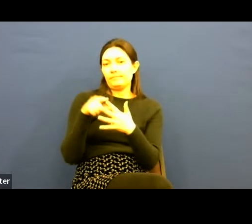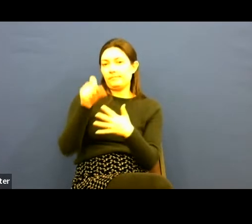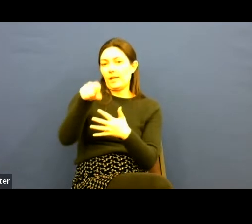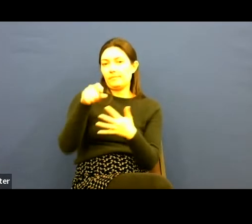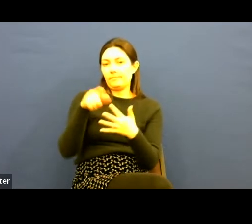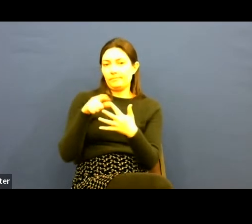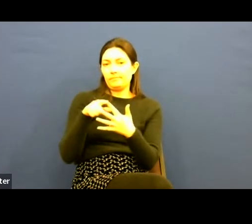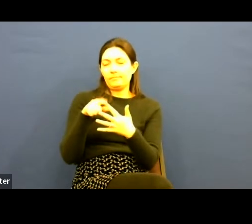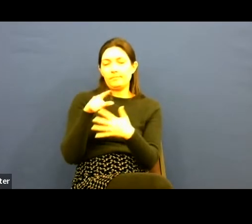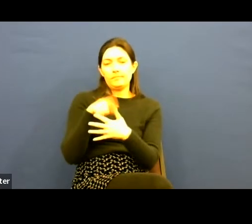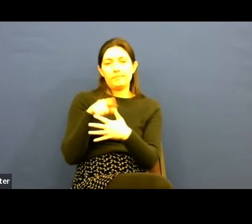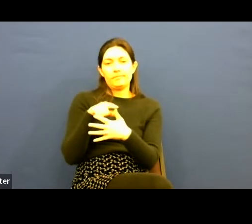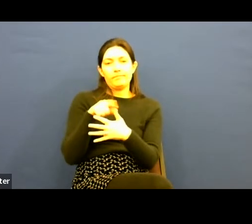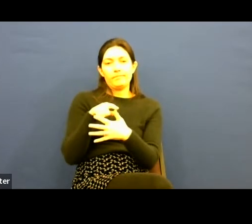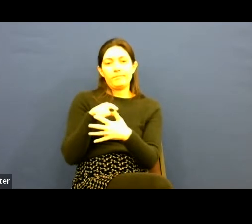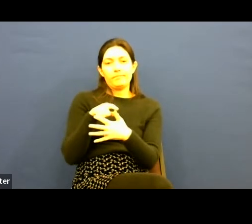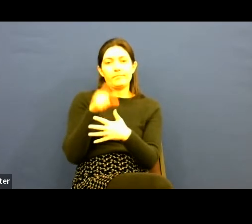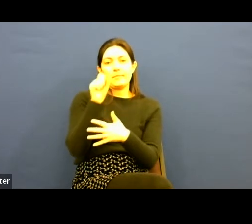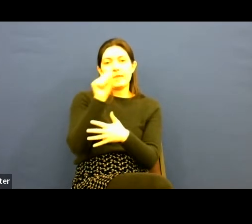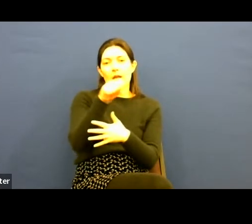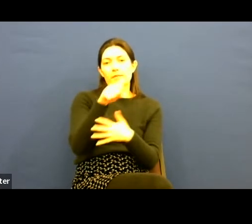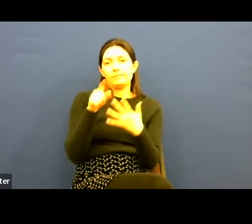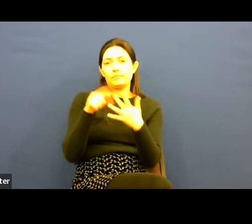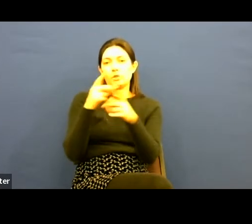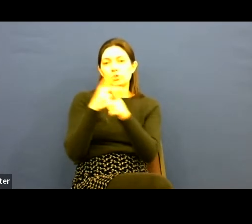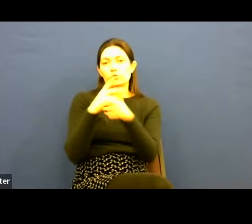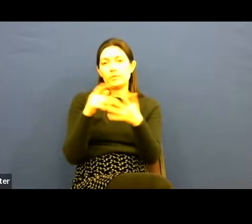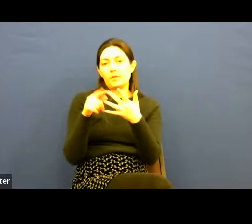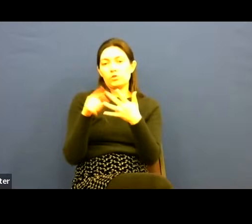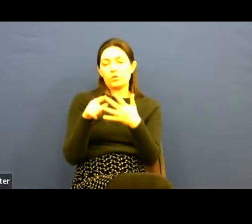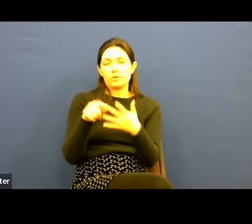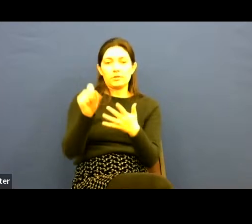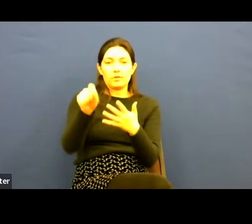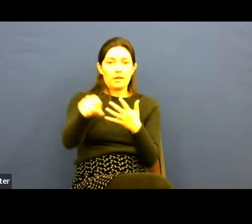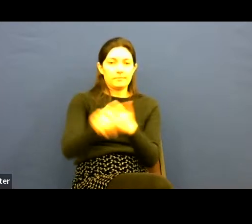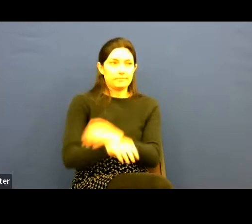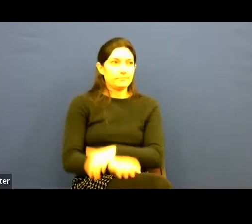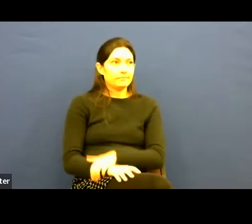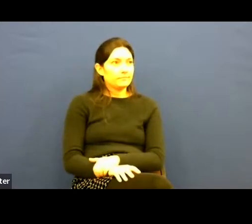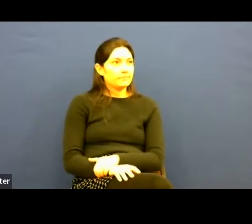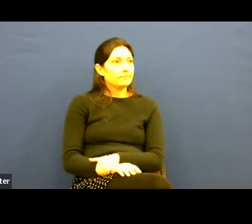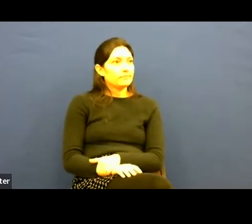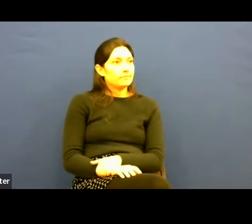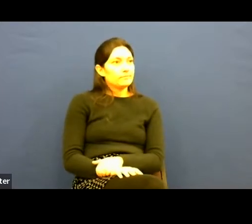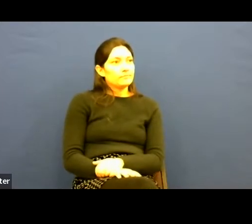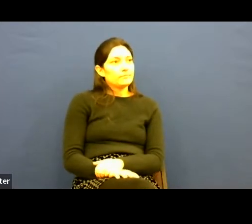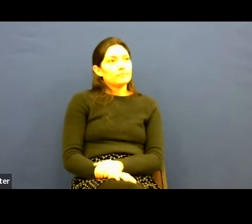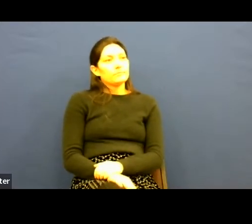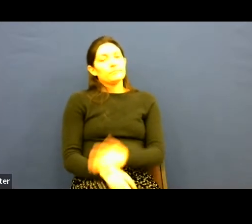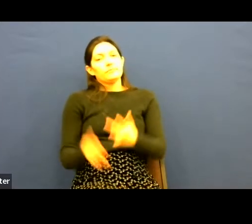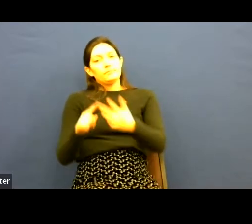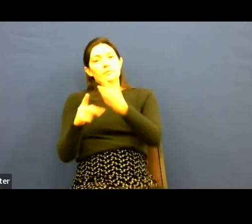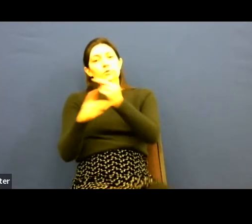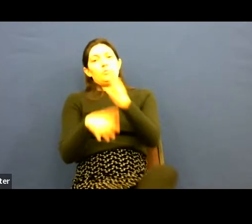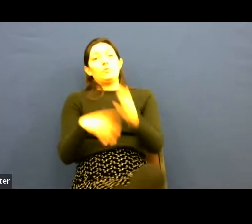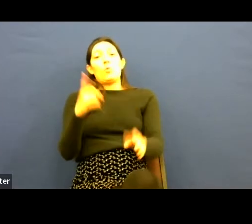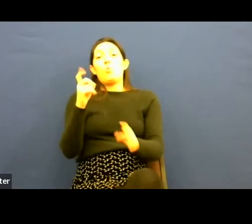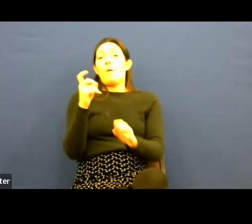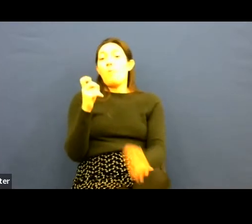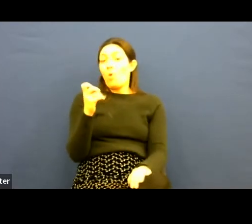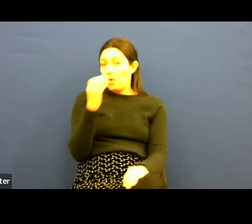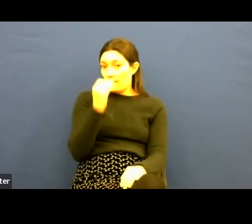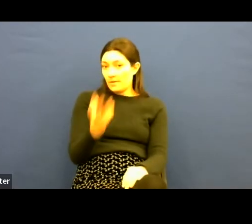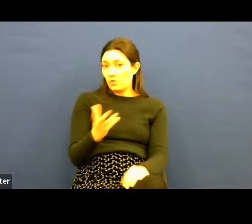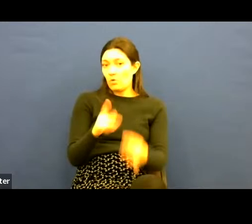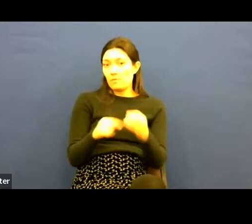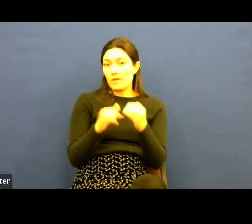Page, aye, Councilmember Belanca. Aye. Supervisor Schultz. Aye. One thing I'll note, Jared, the other change we did